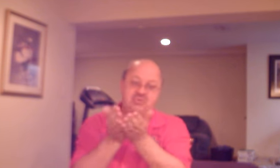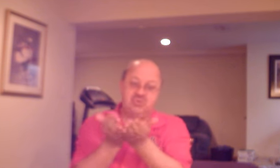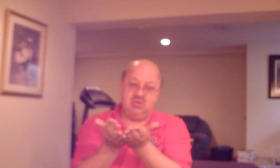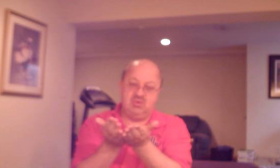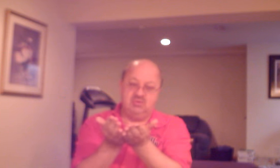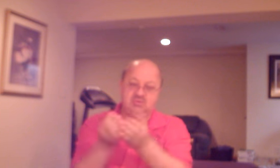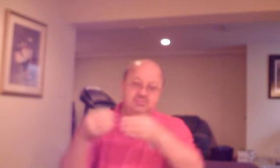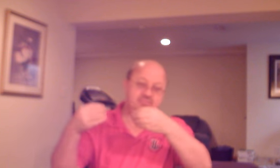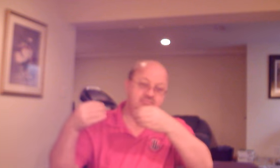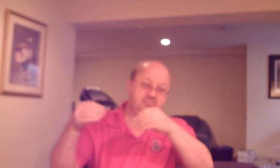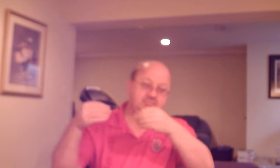Bookstore.